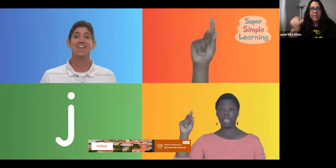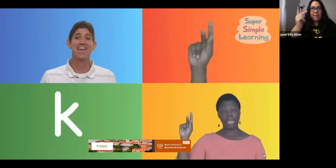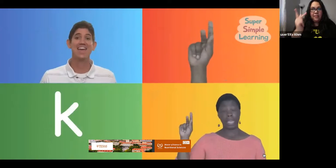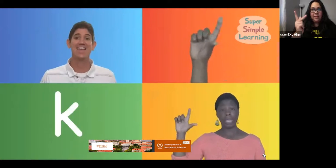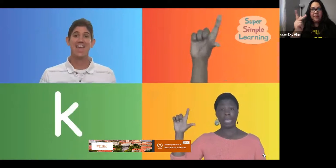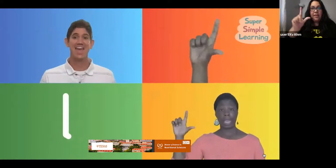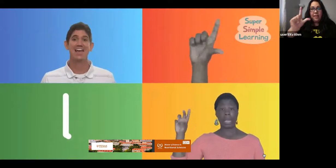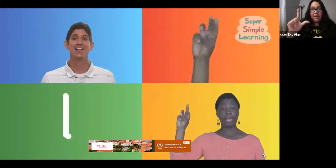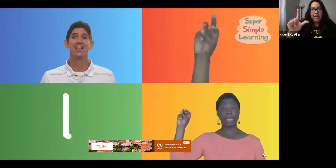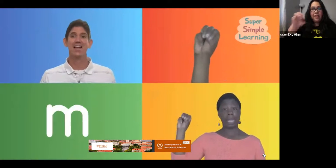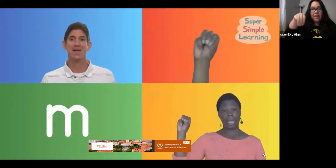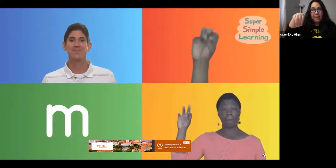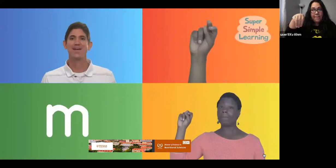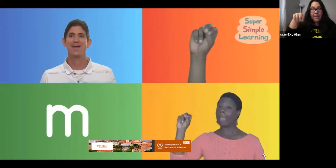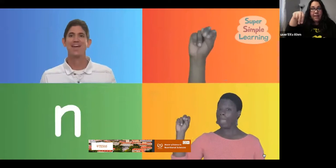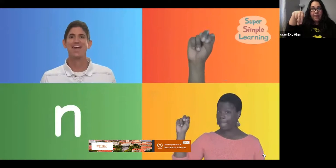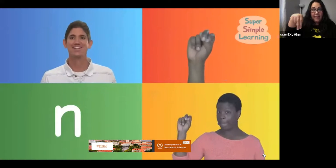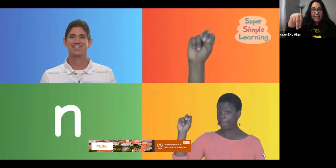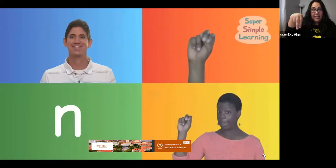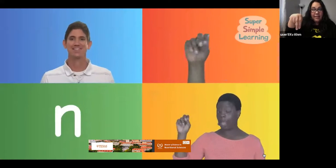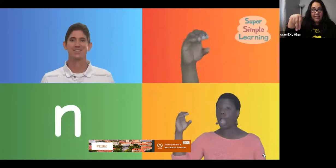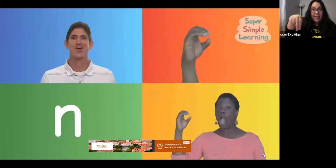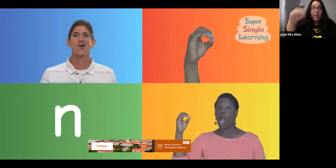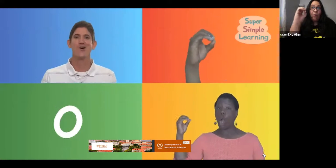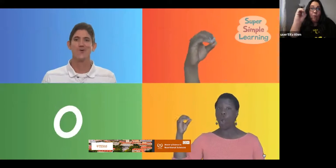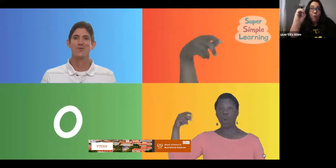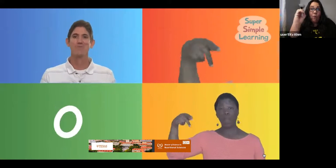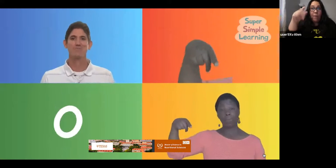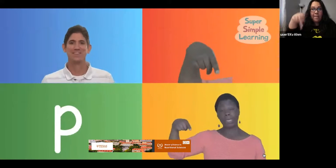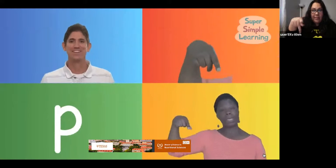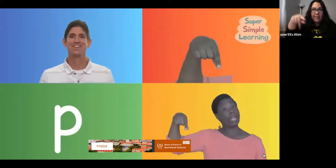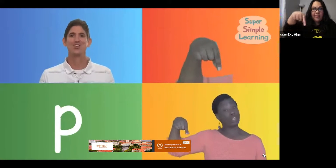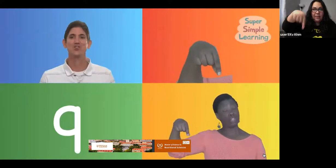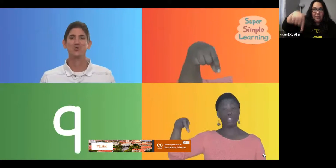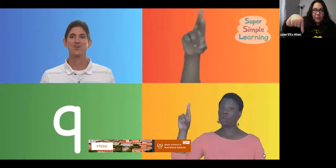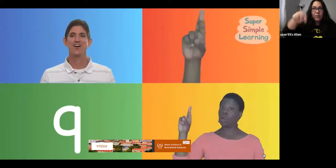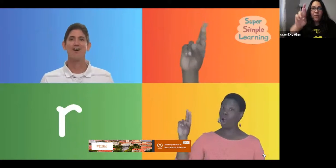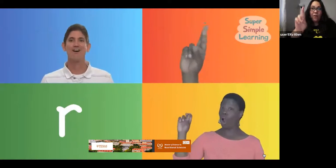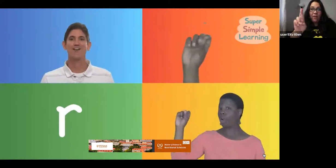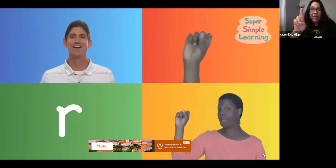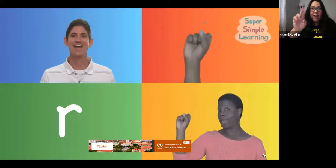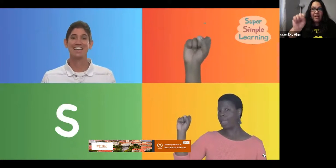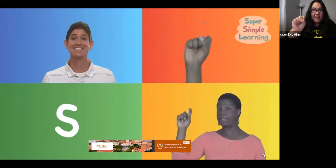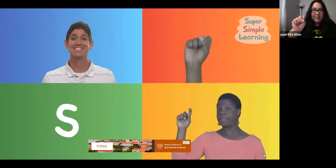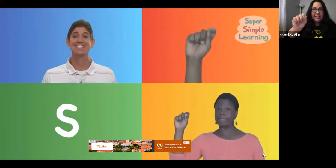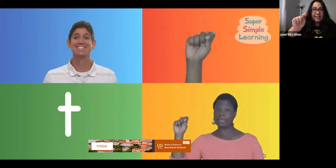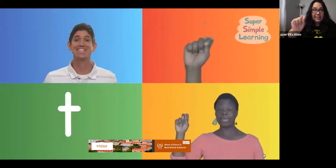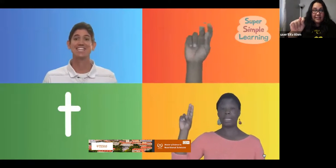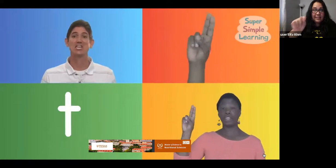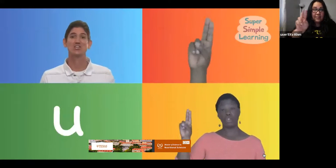K, L, M, N, O, P, Q, R, S, T,